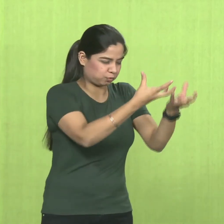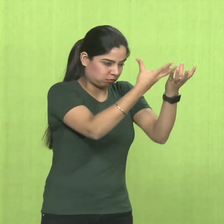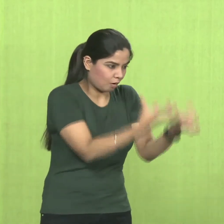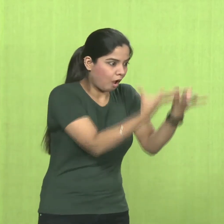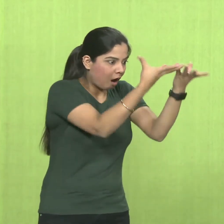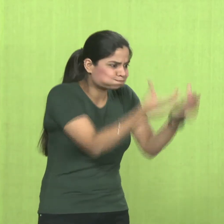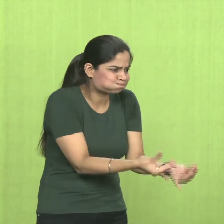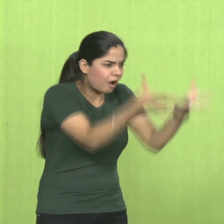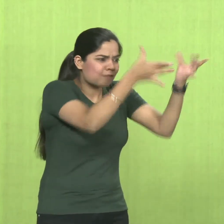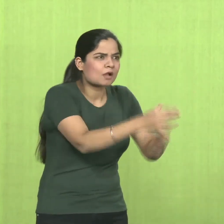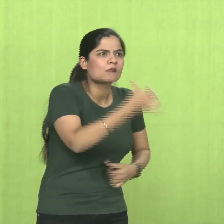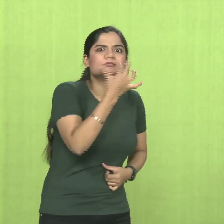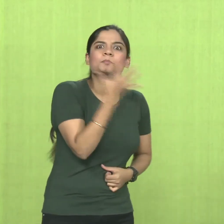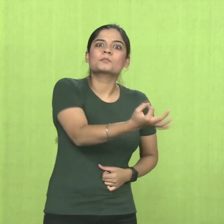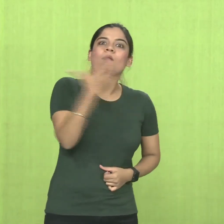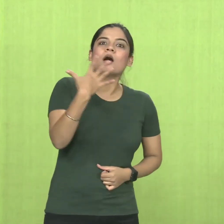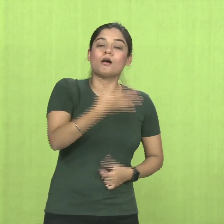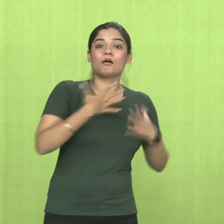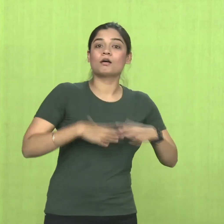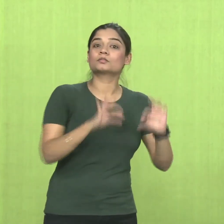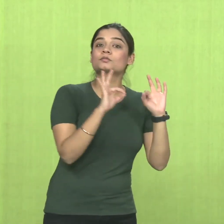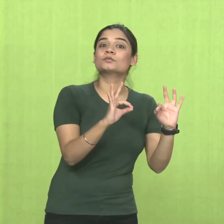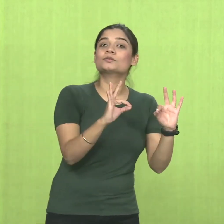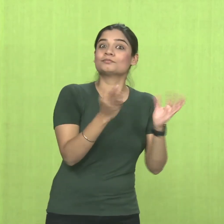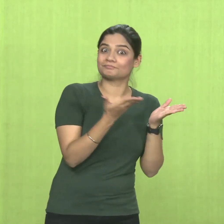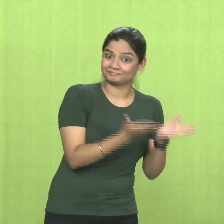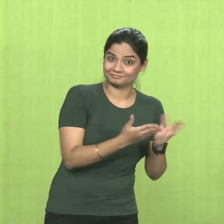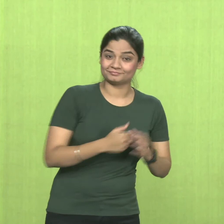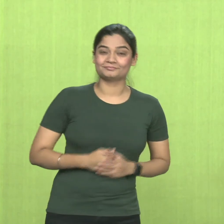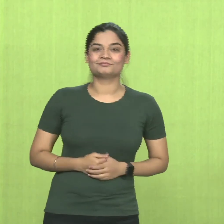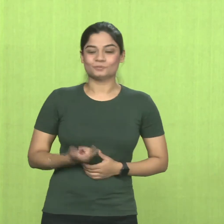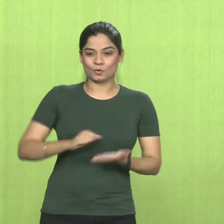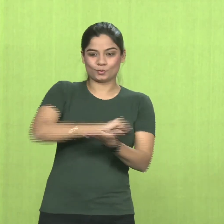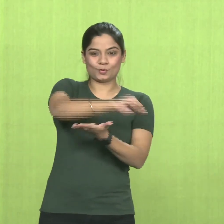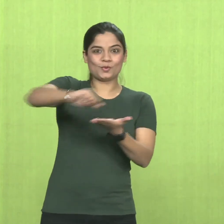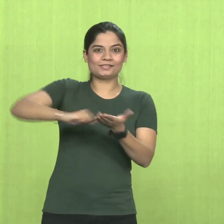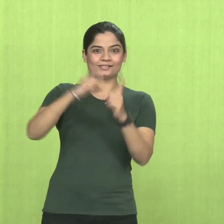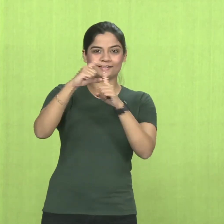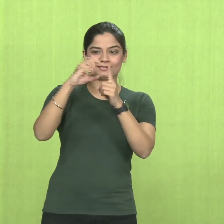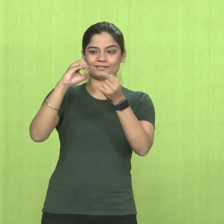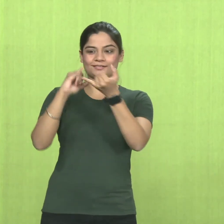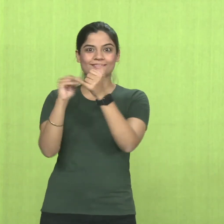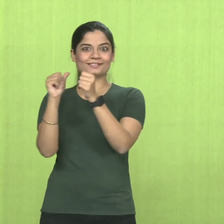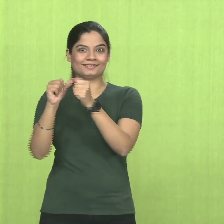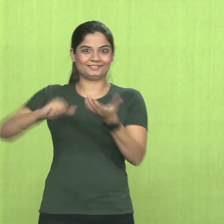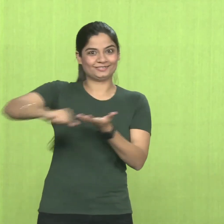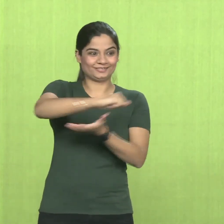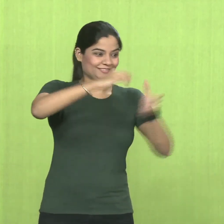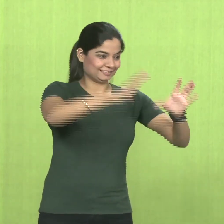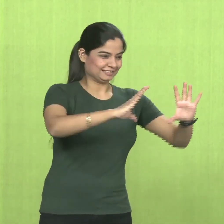For the dhokla batter to become a little fermented, these bacteria help. The dosa, for the dosa we need